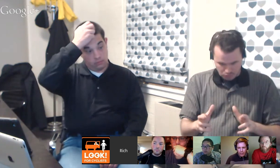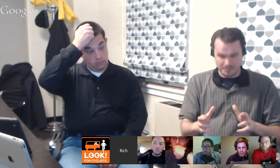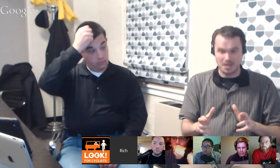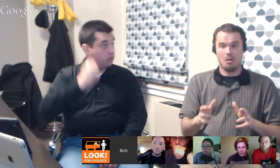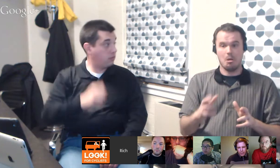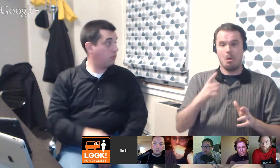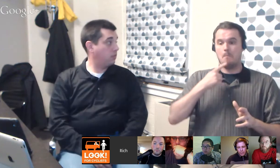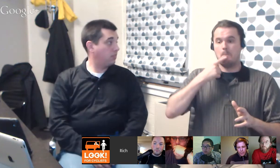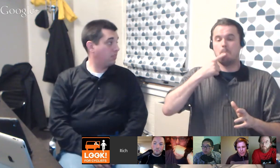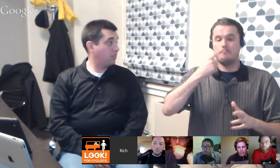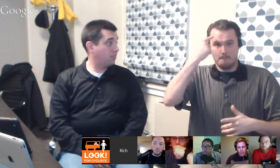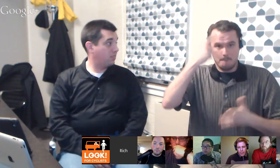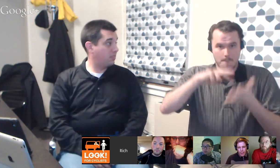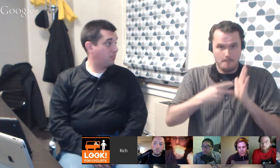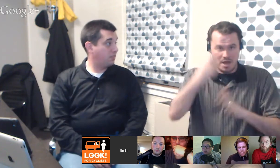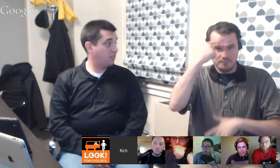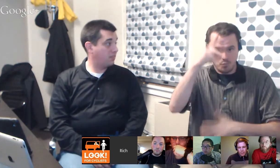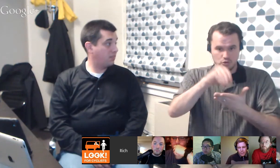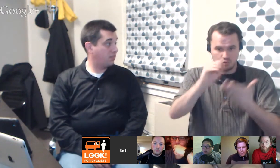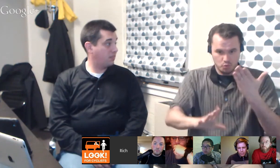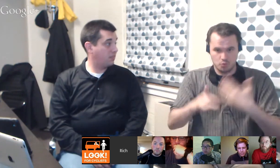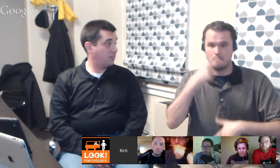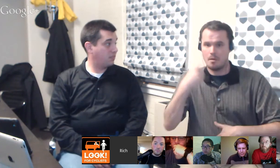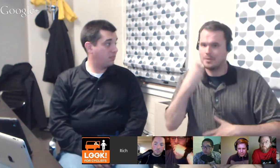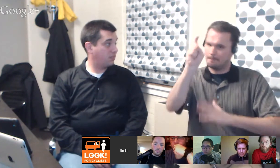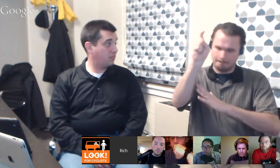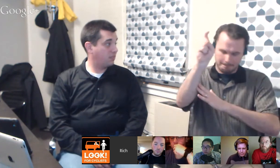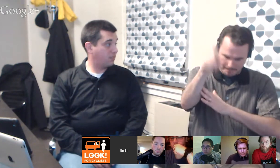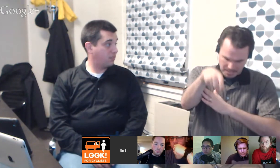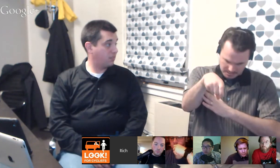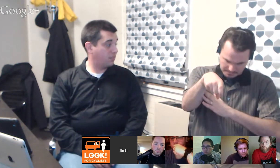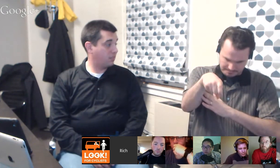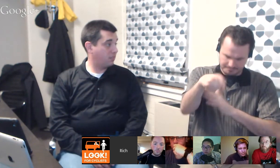public accommodations, then they have to be accessible.